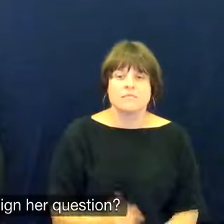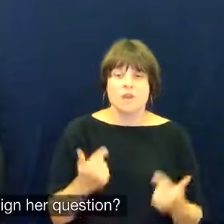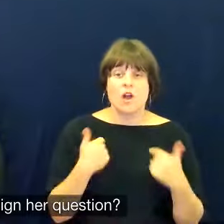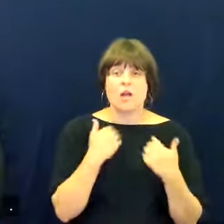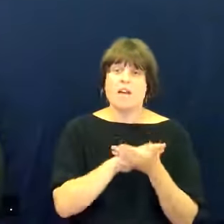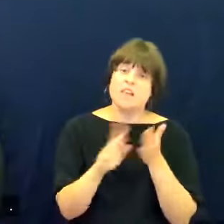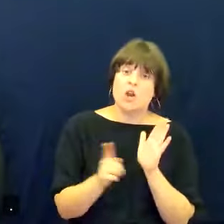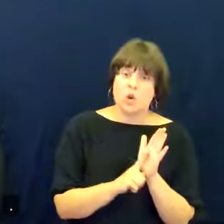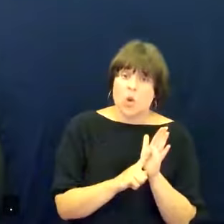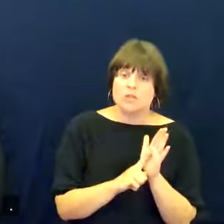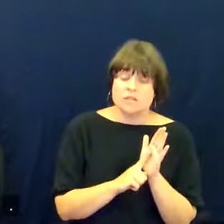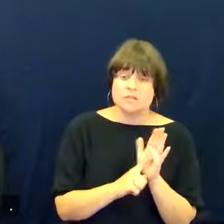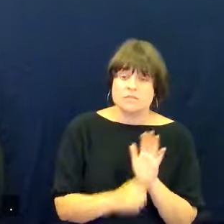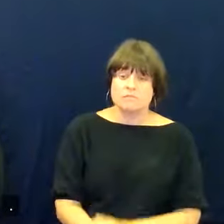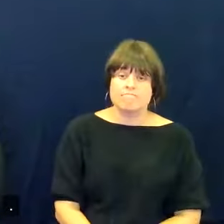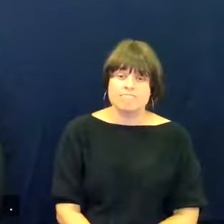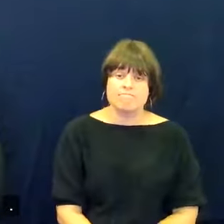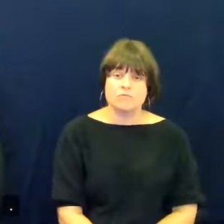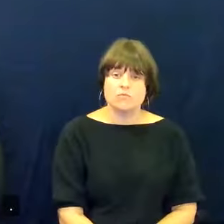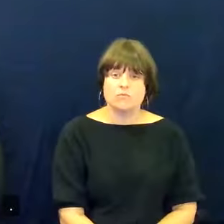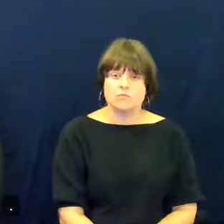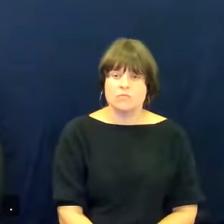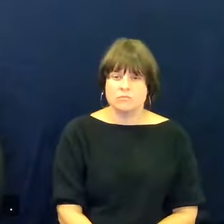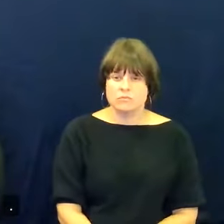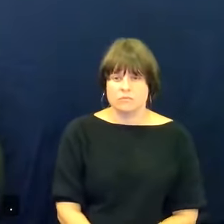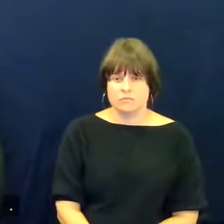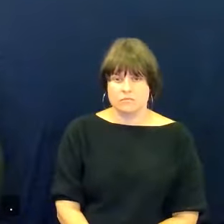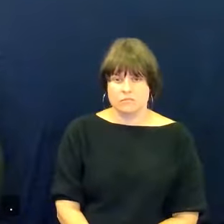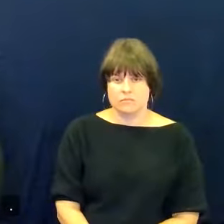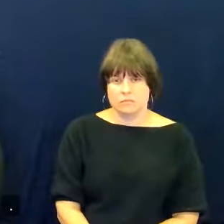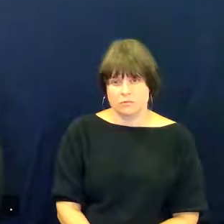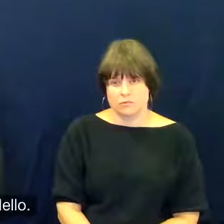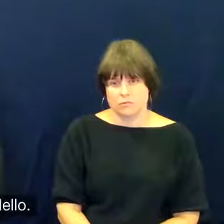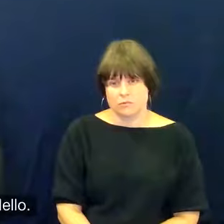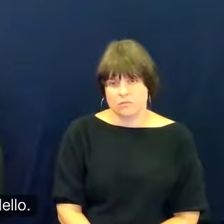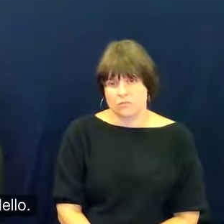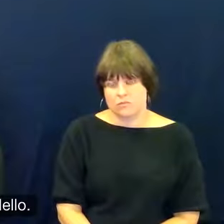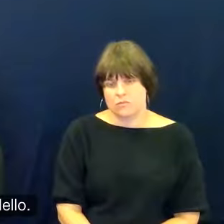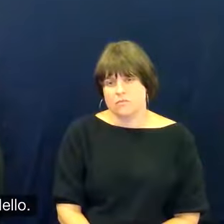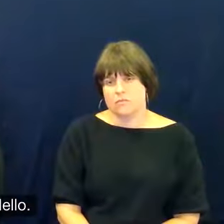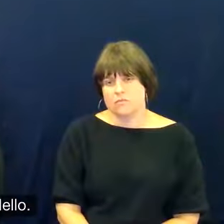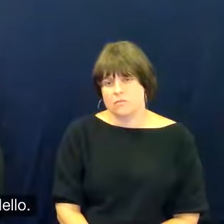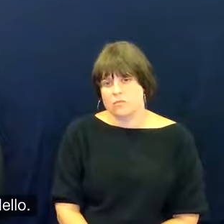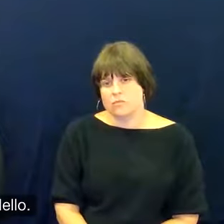I'm Heather Lawson. I know some new...